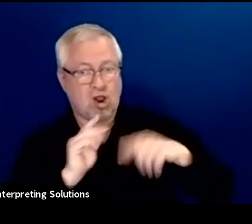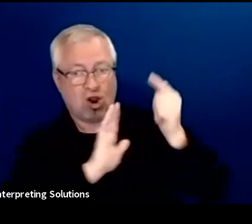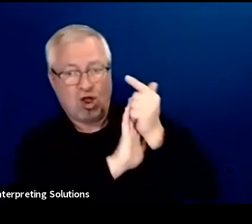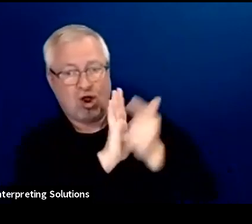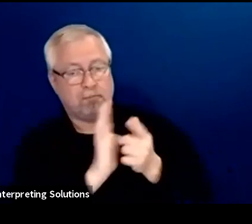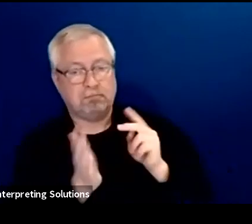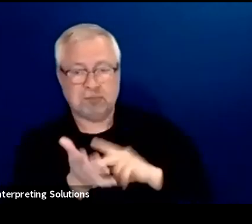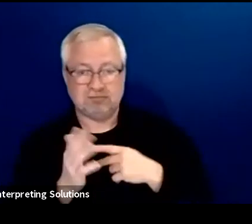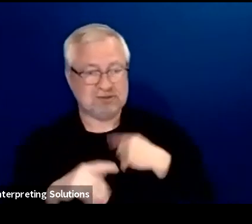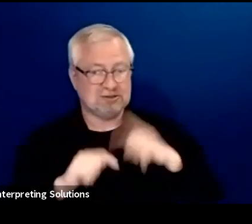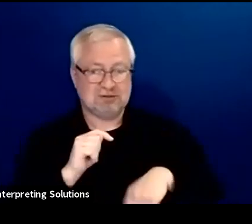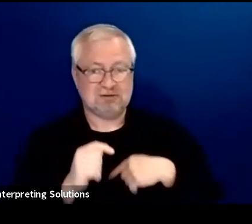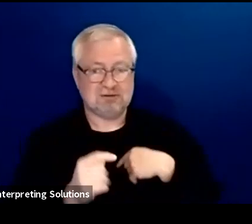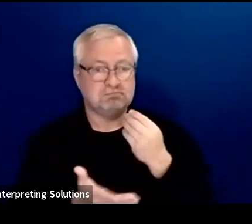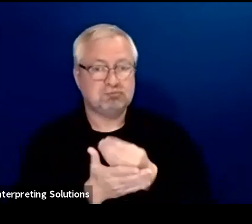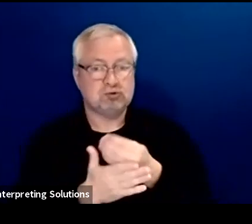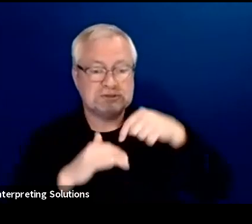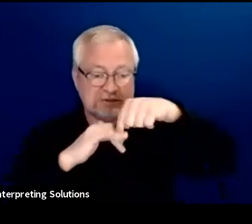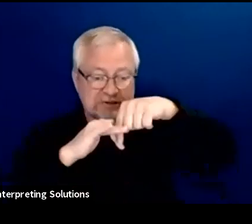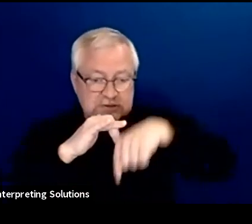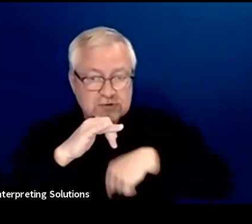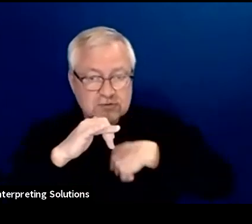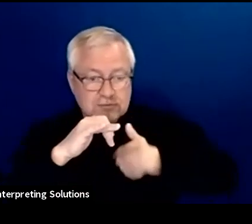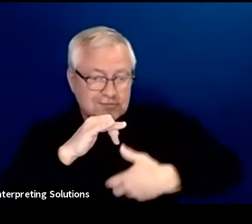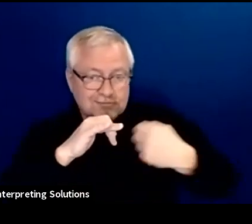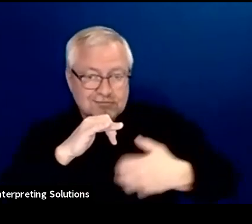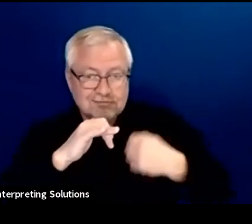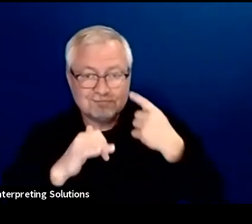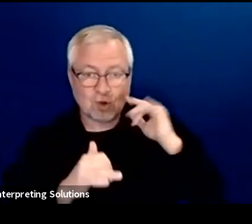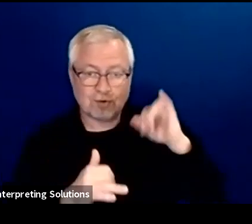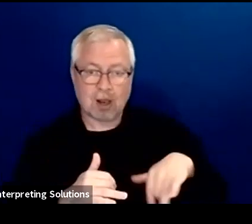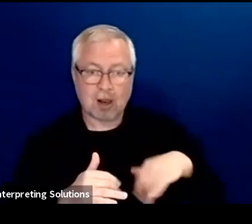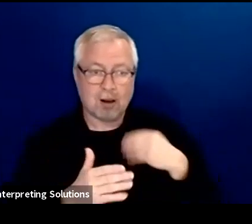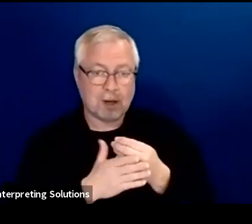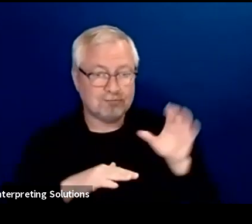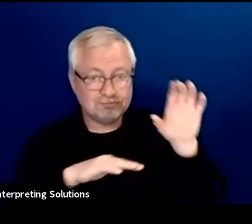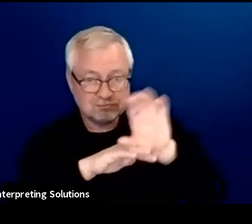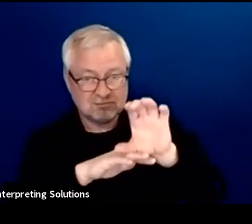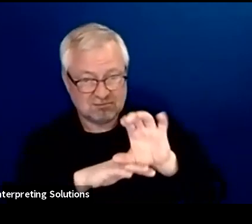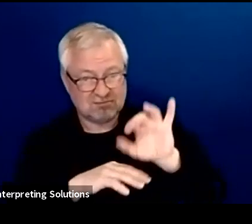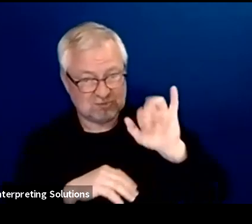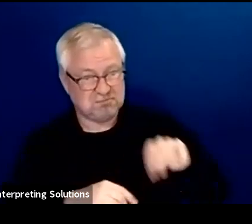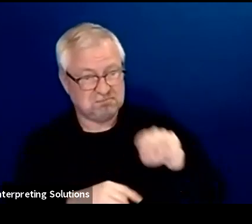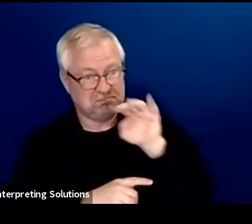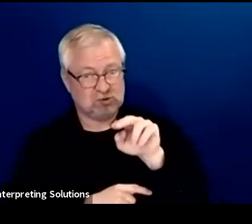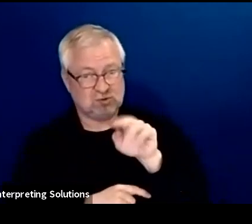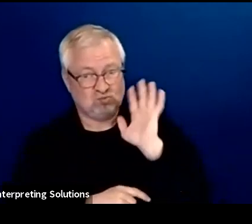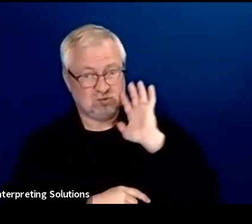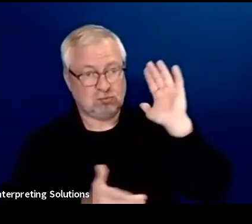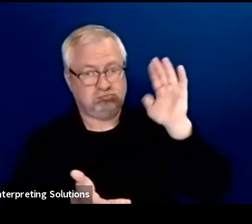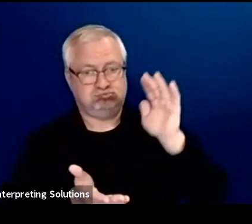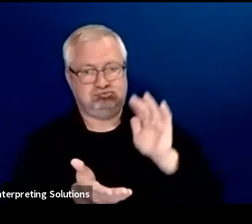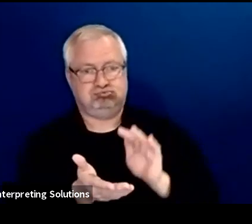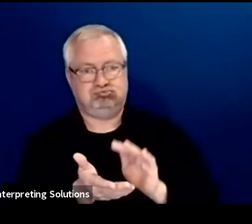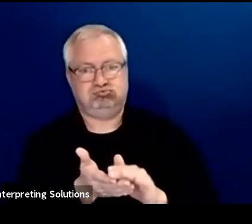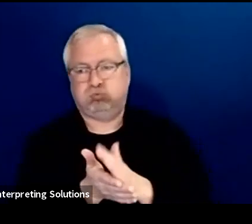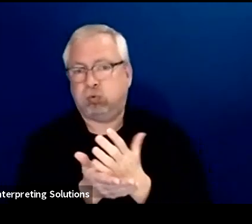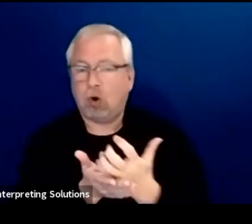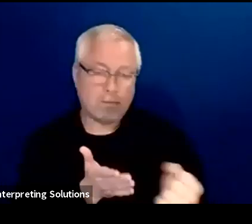stimulus package. How rough a shape is the state going to be coming out of this? And is one solution what